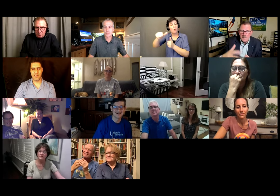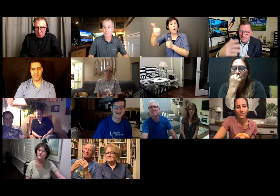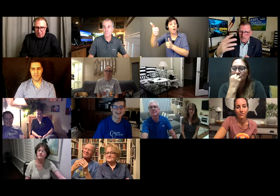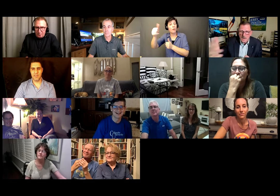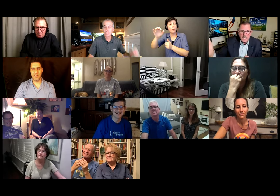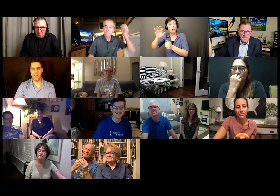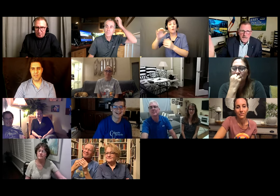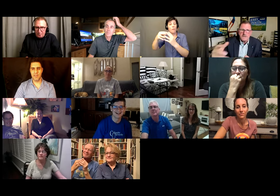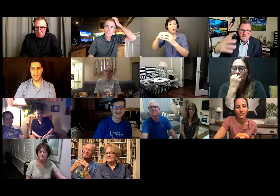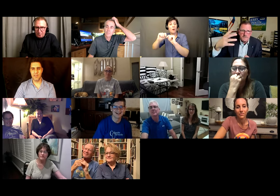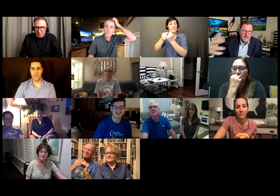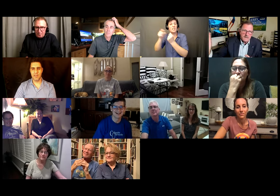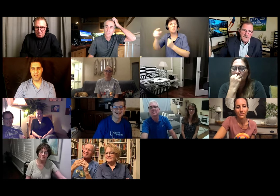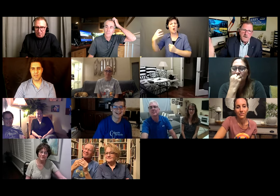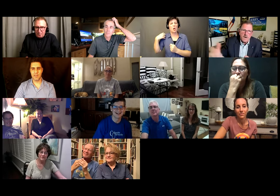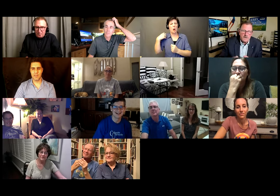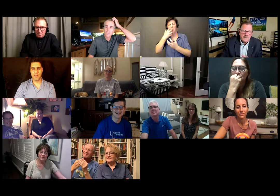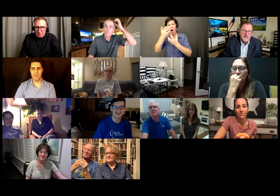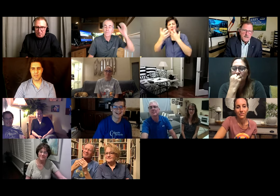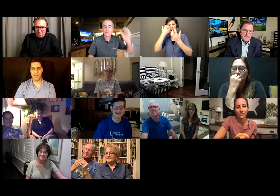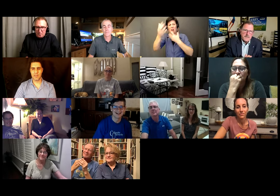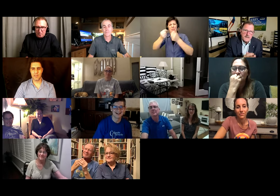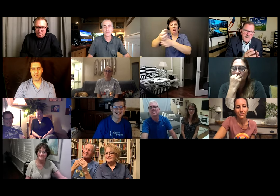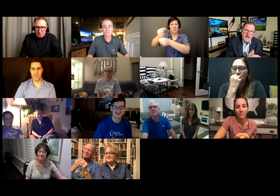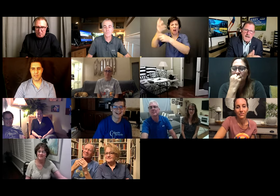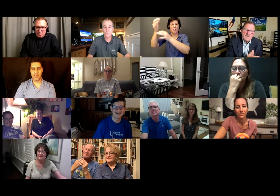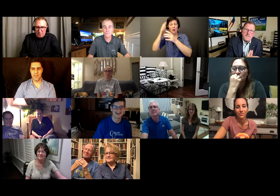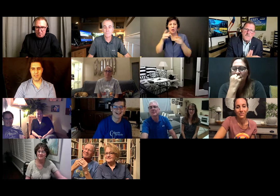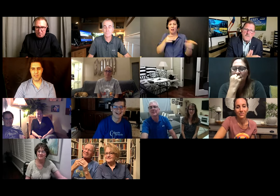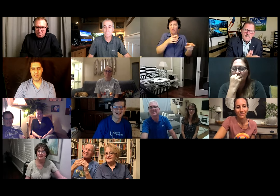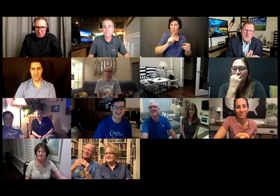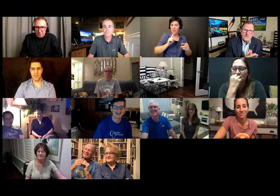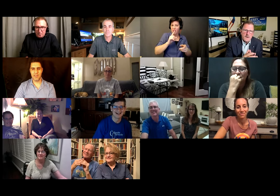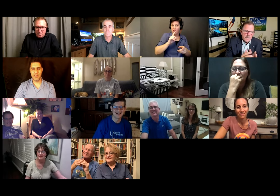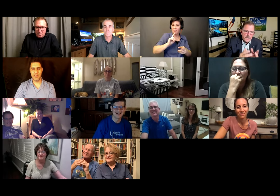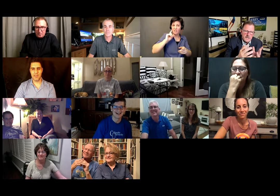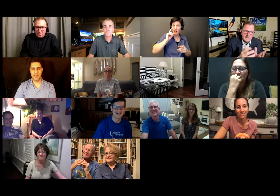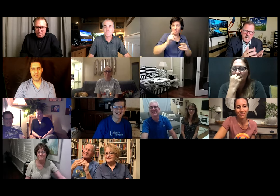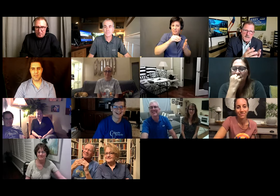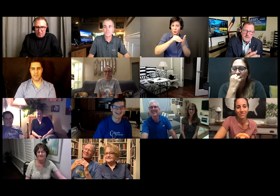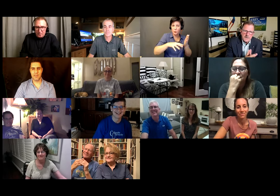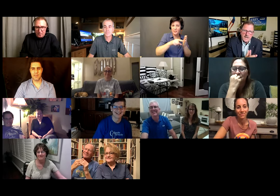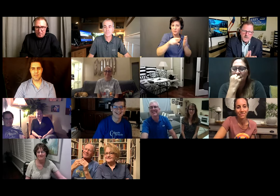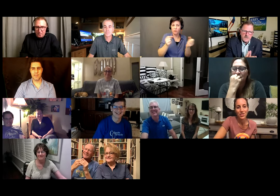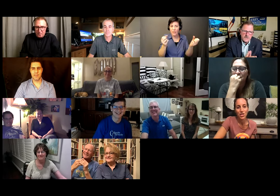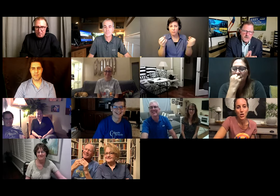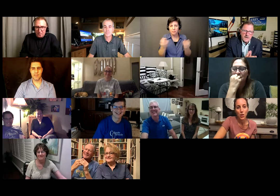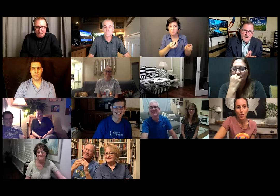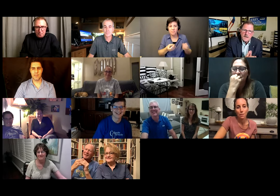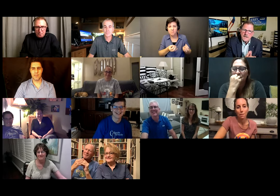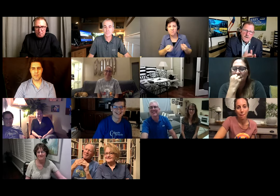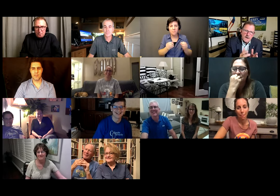commanding and barking commands and giving calls, but they, through their own ability to sign and communicate with each